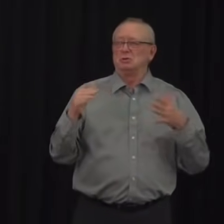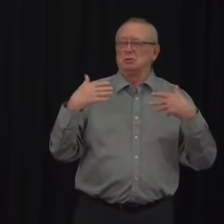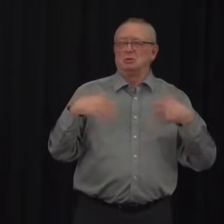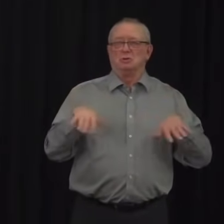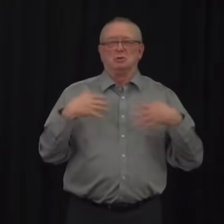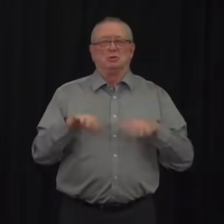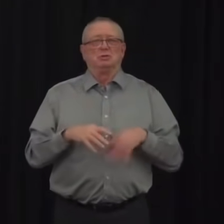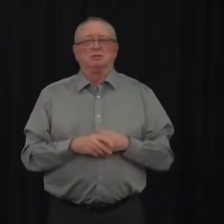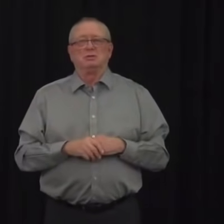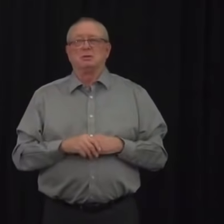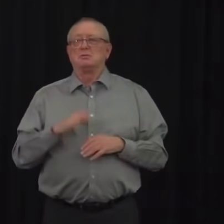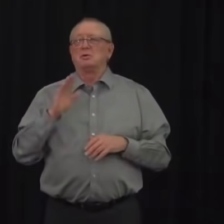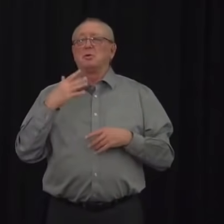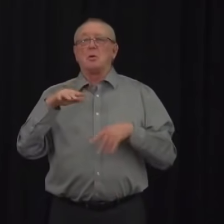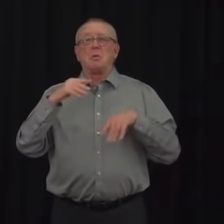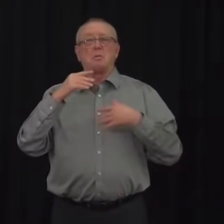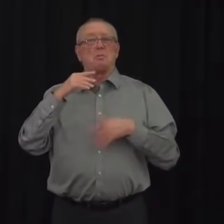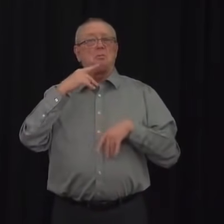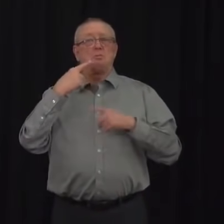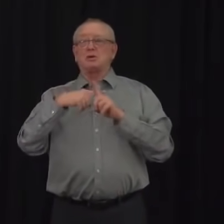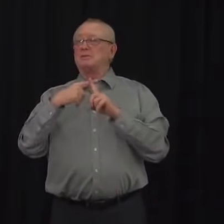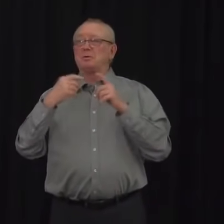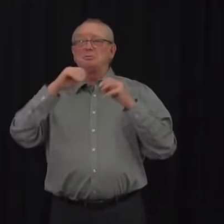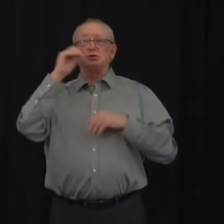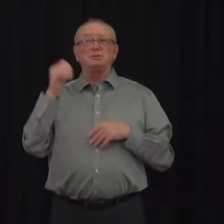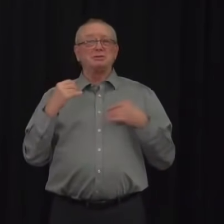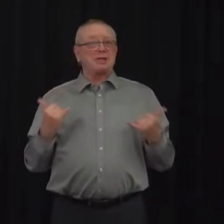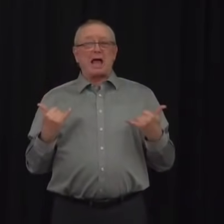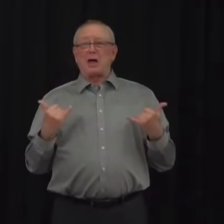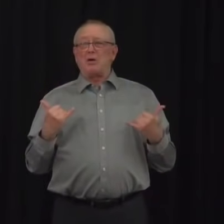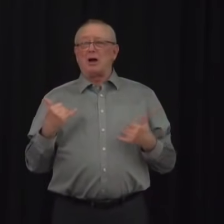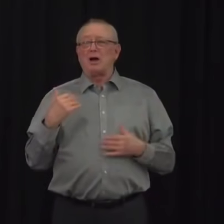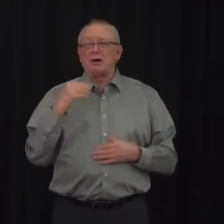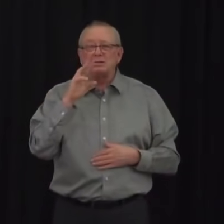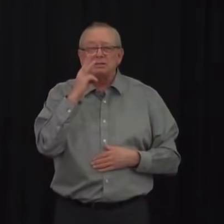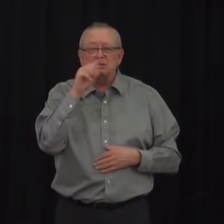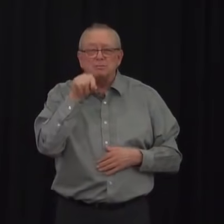positivity rate sits at about 6.5%, and we currently have